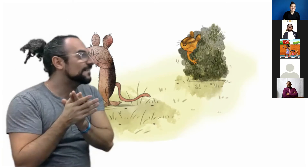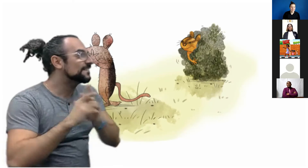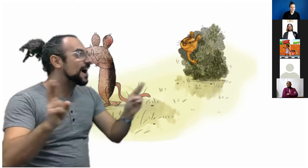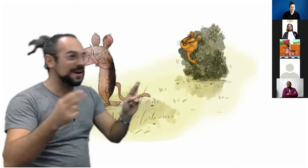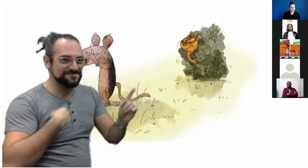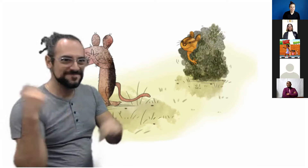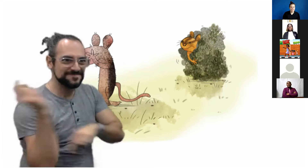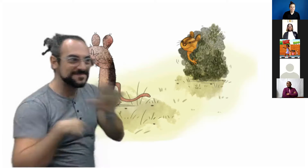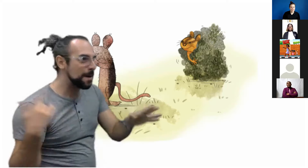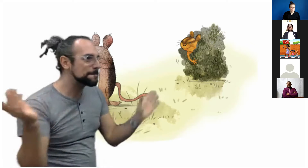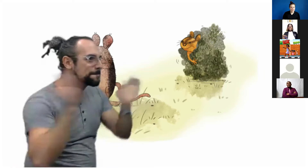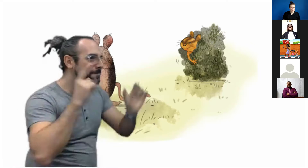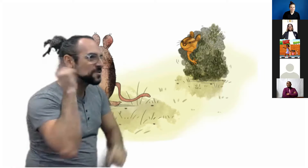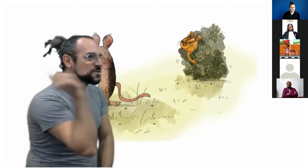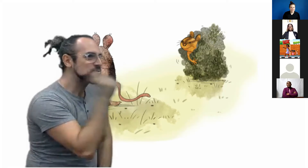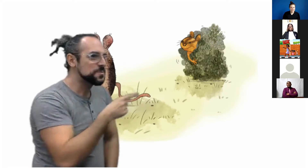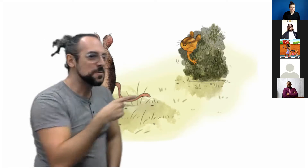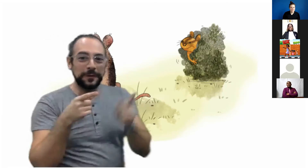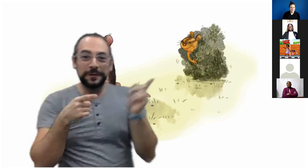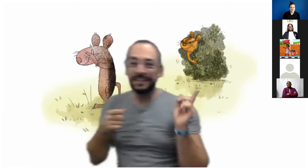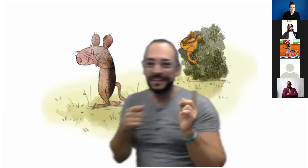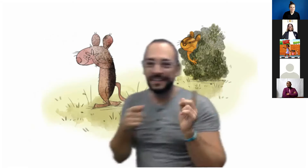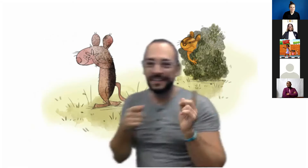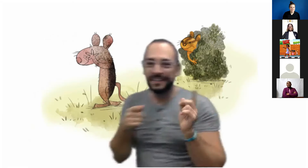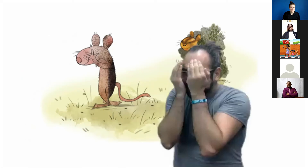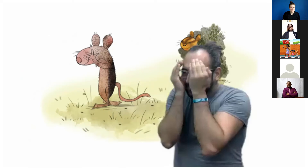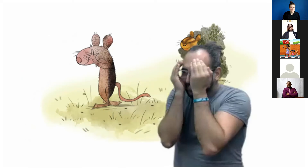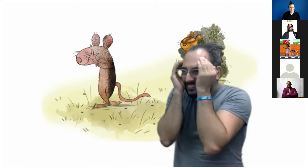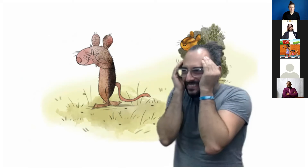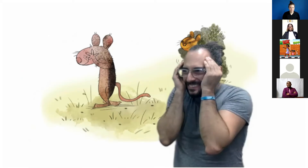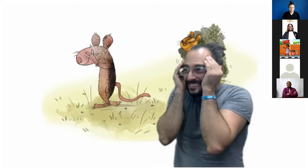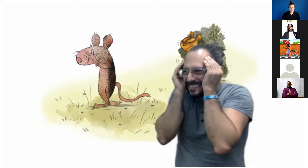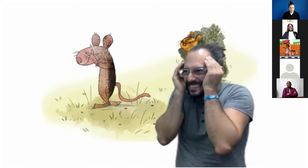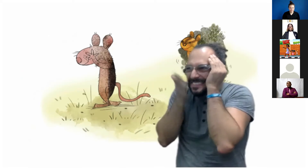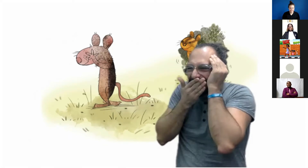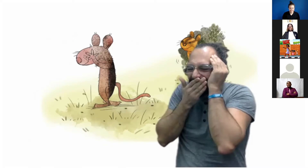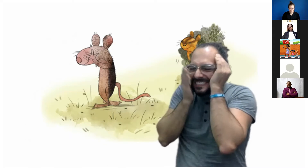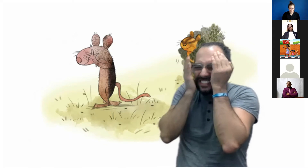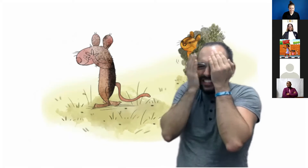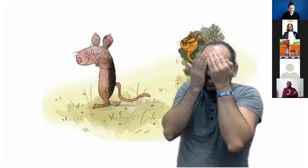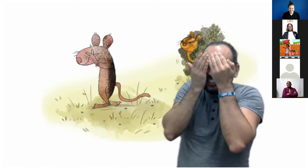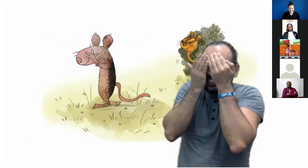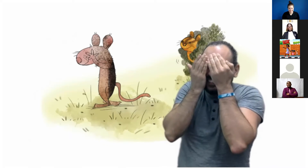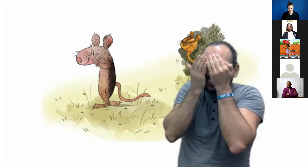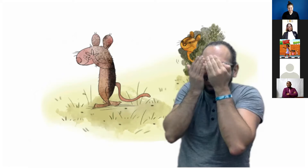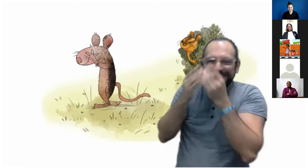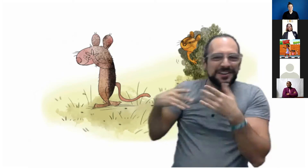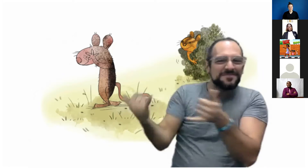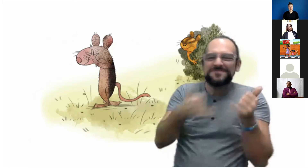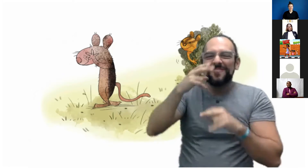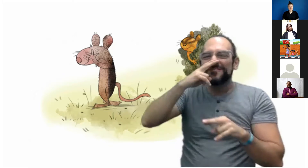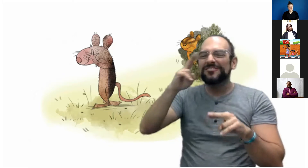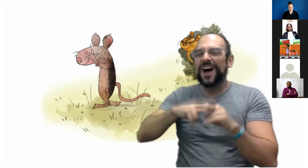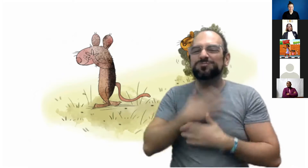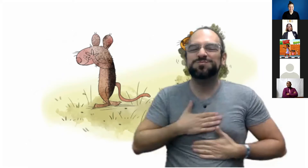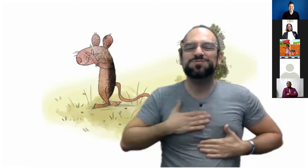9, 10. Ready or not, here I come. You can see Chipmunk